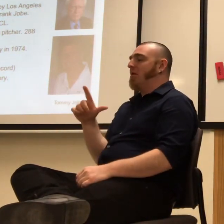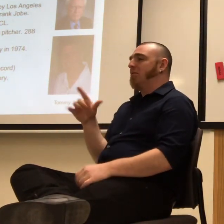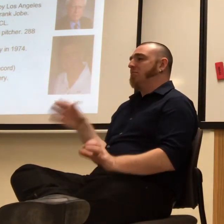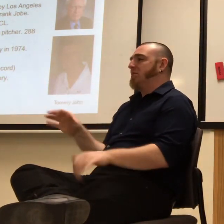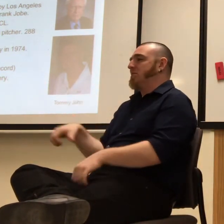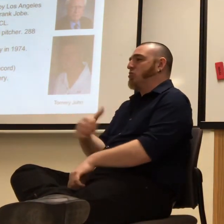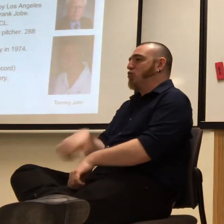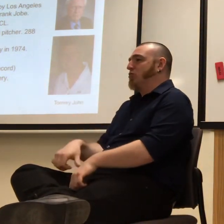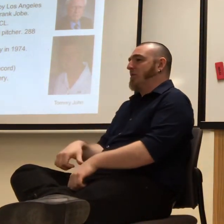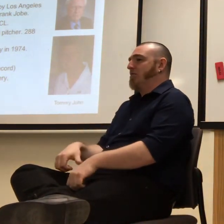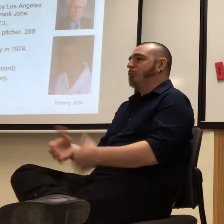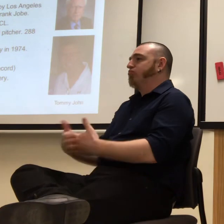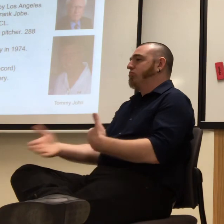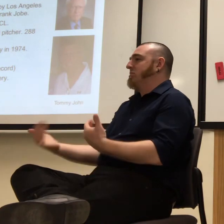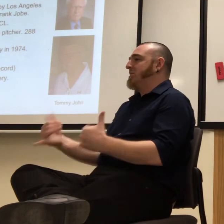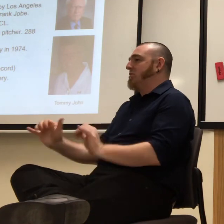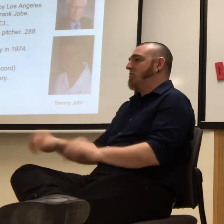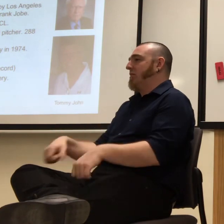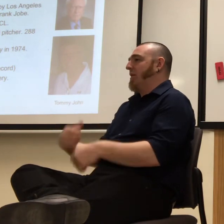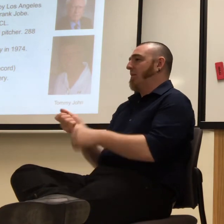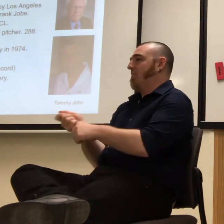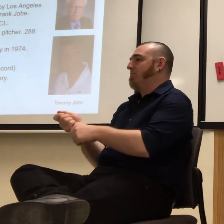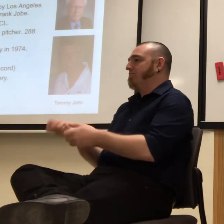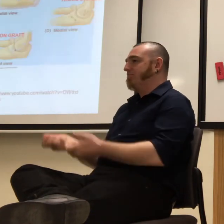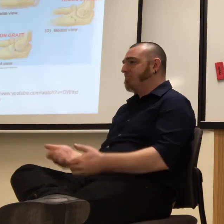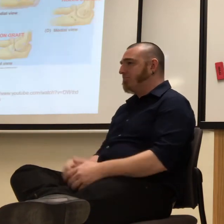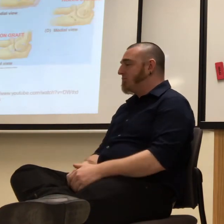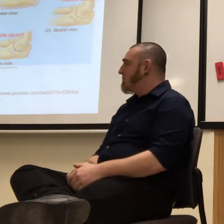What you do, just for the anatomy part of this,